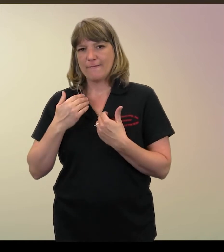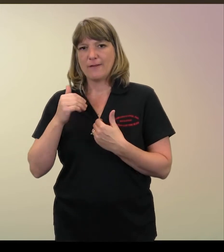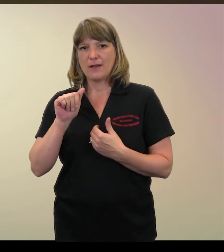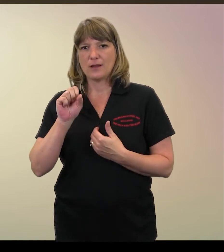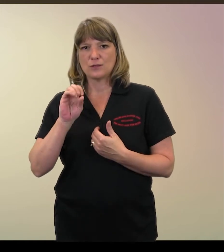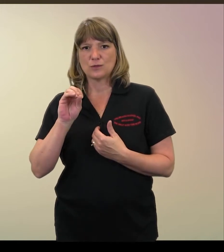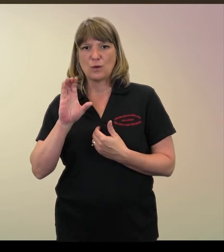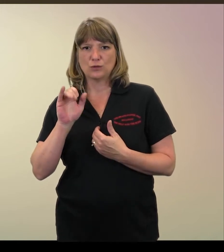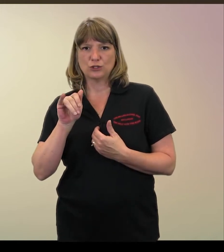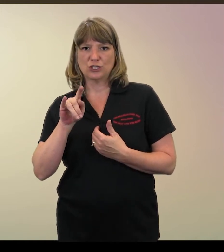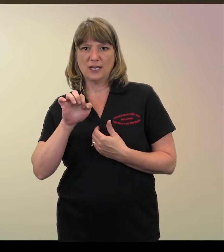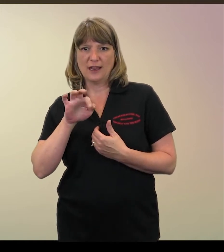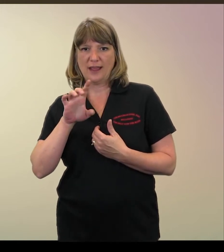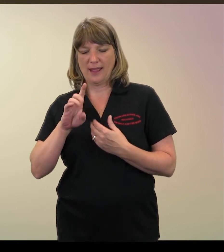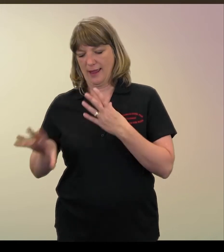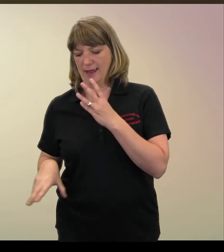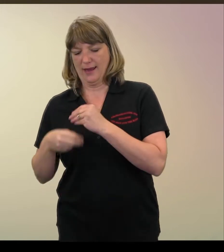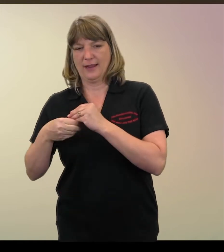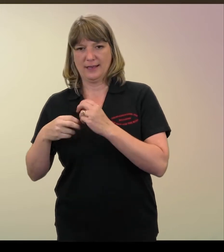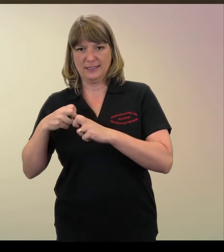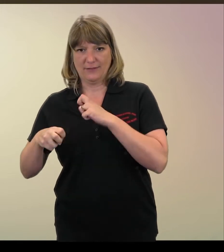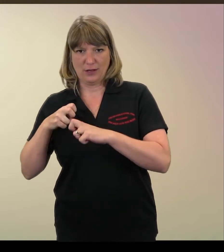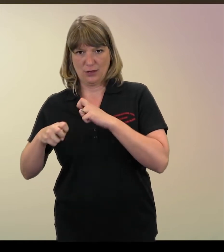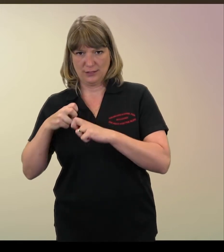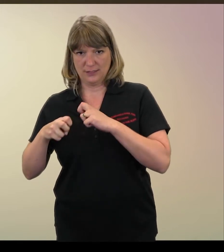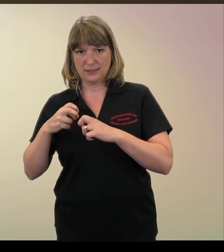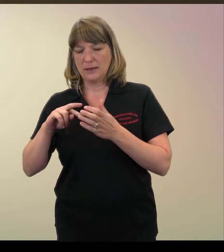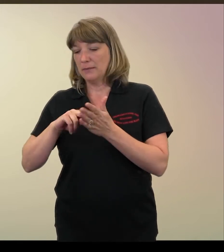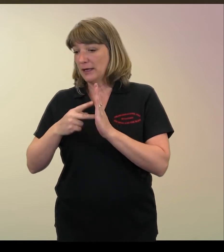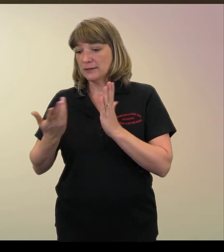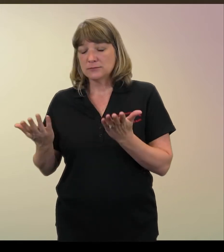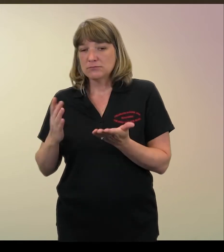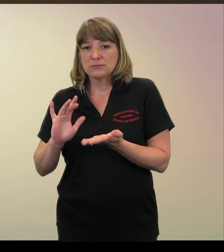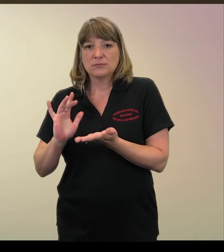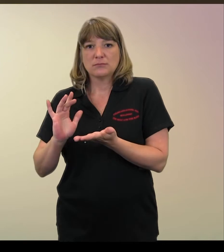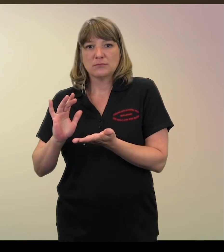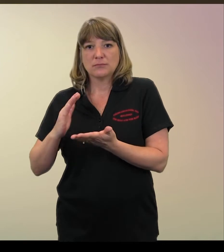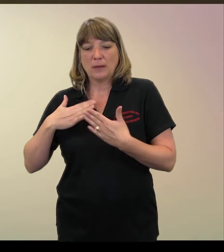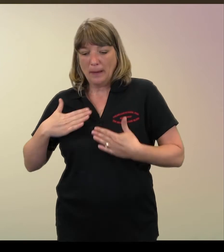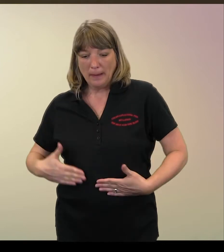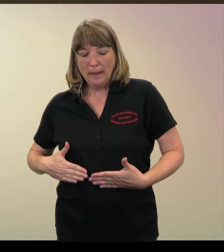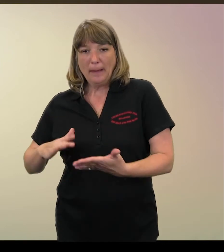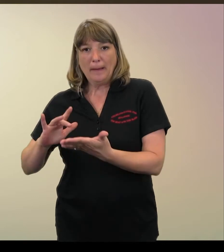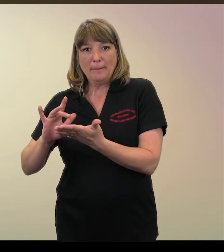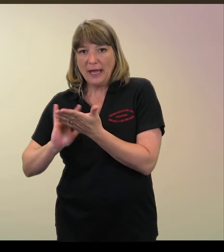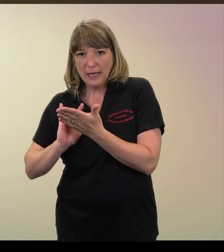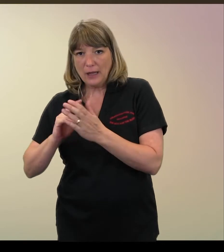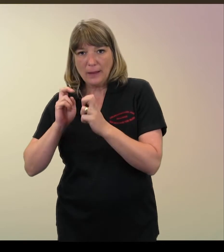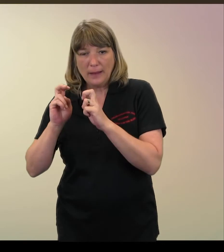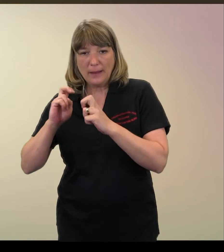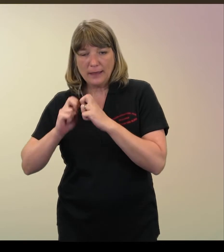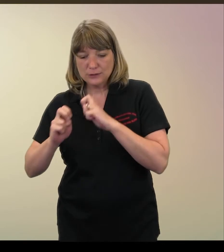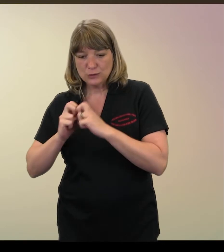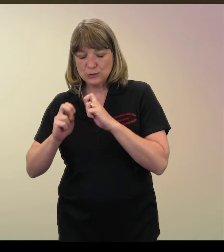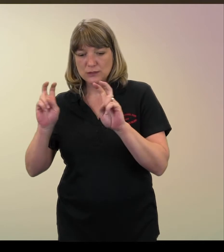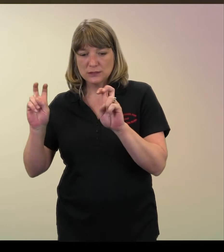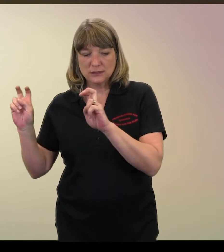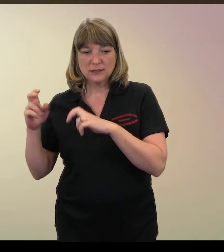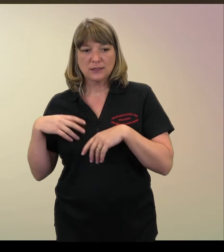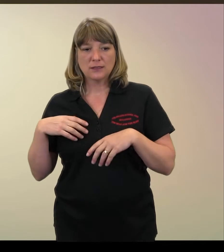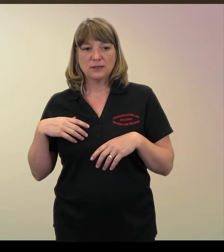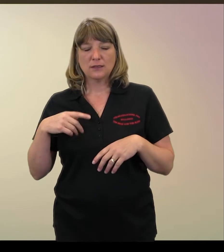likely to have associated difficulties. Those can include specific medical issues, such